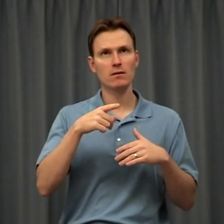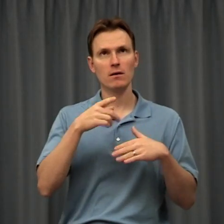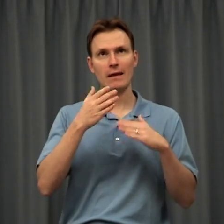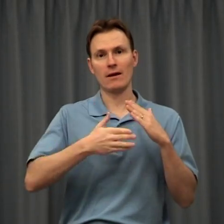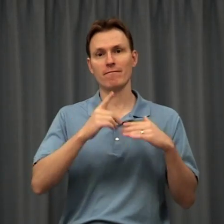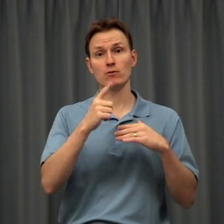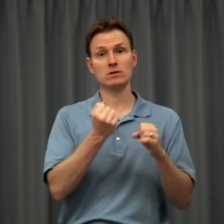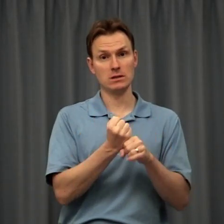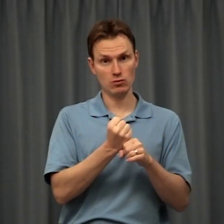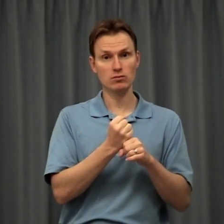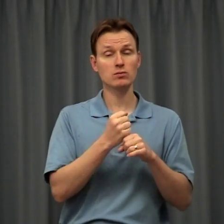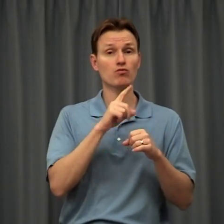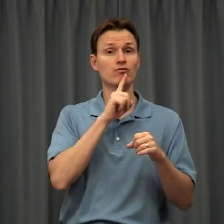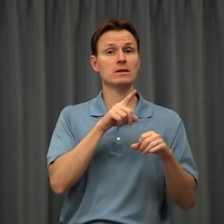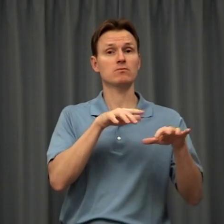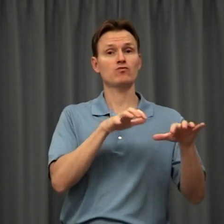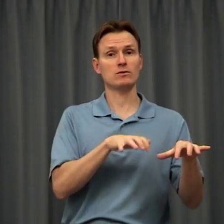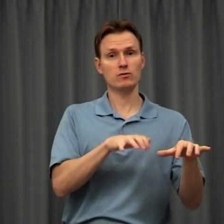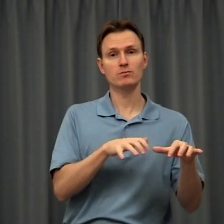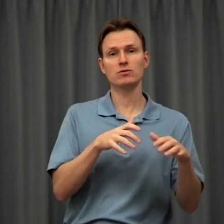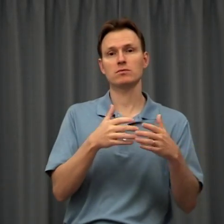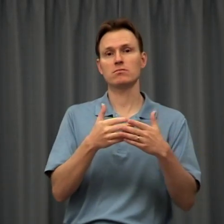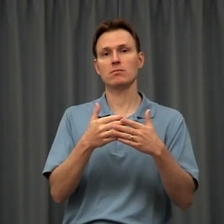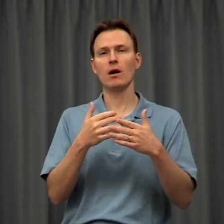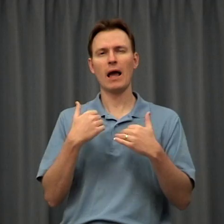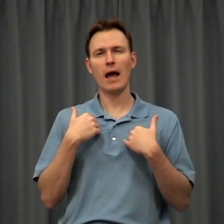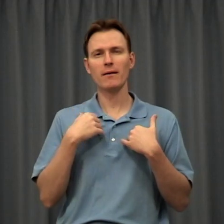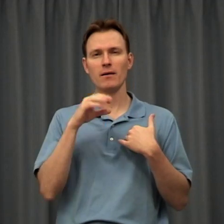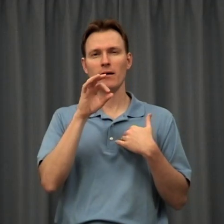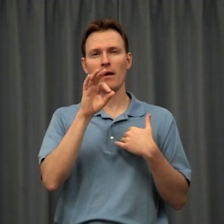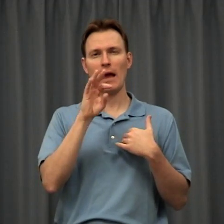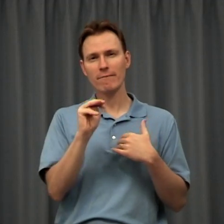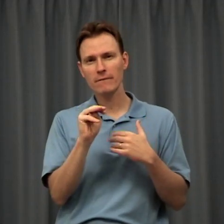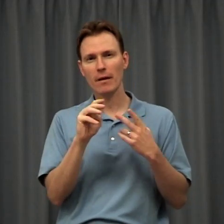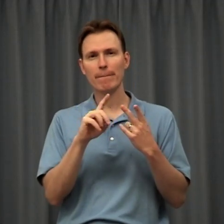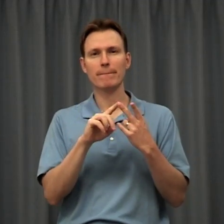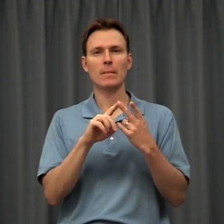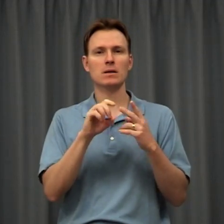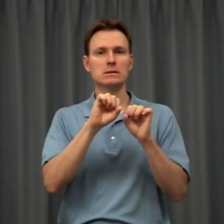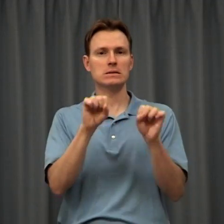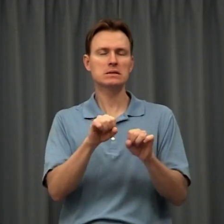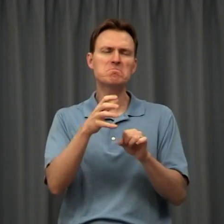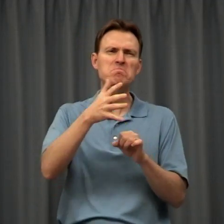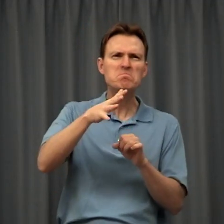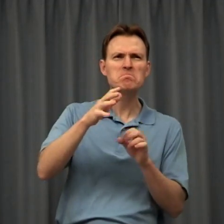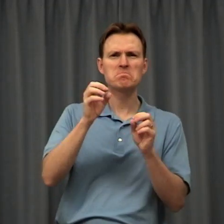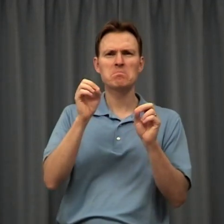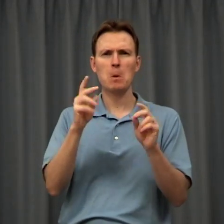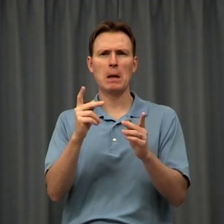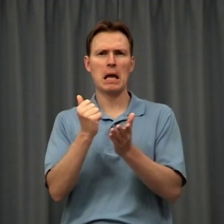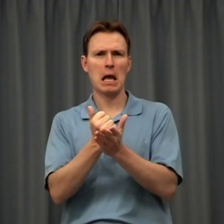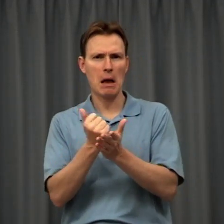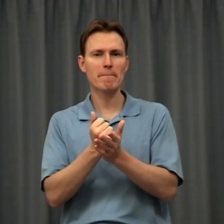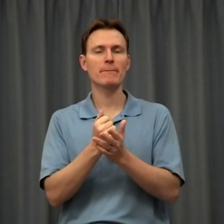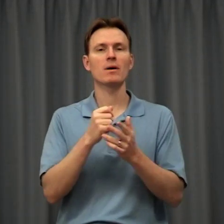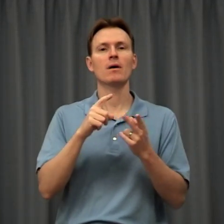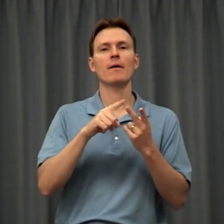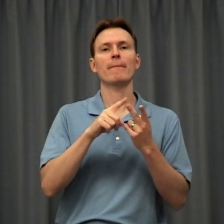That started at the end of my first year. I had the transcription service along with an FM loop system, which worked okay.